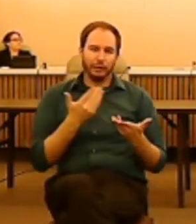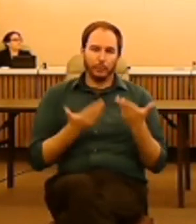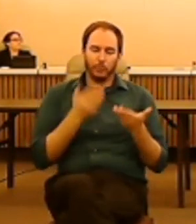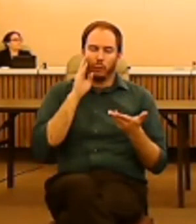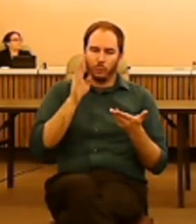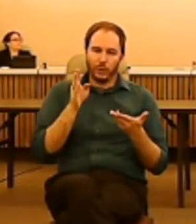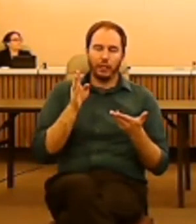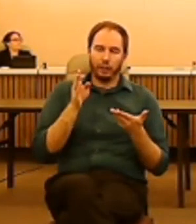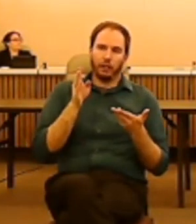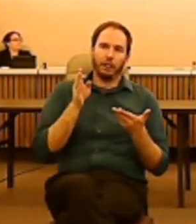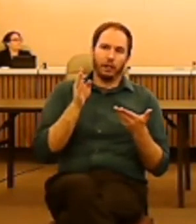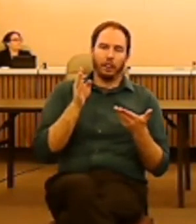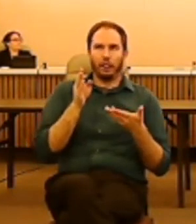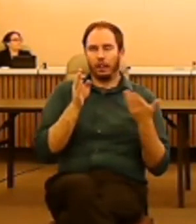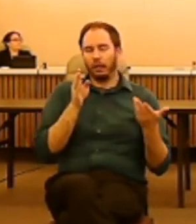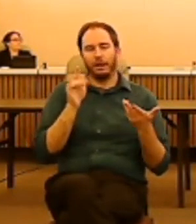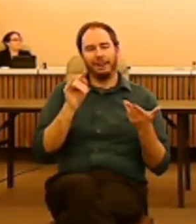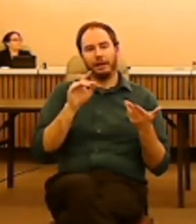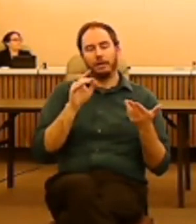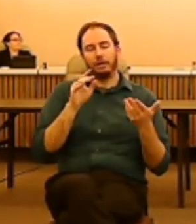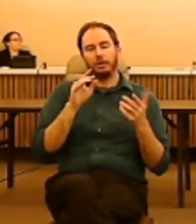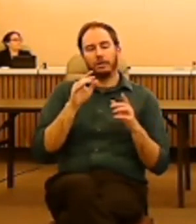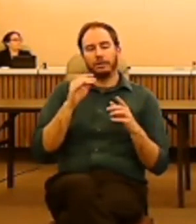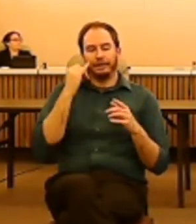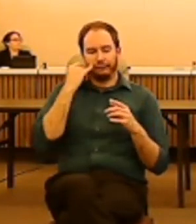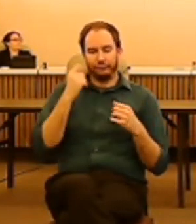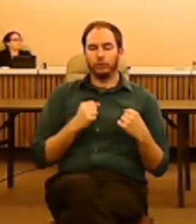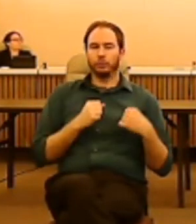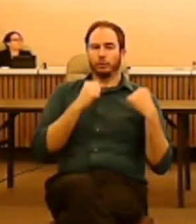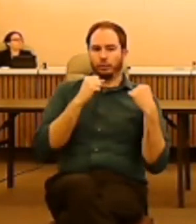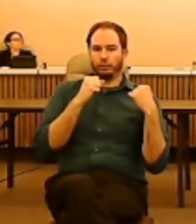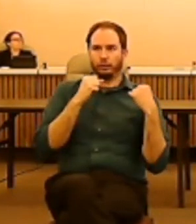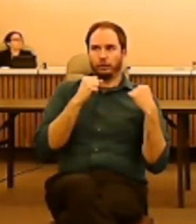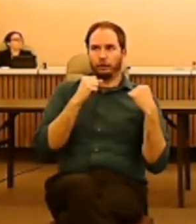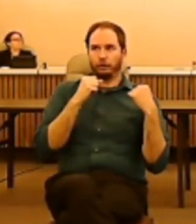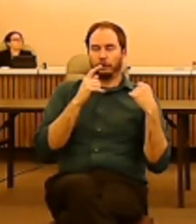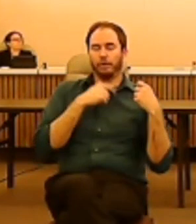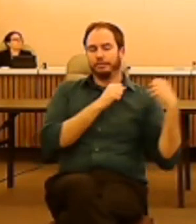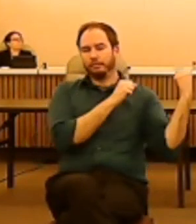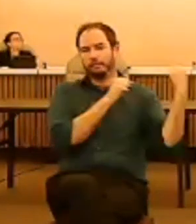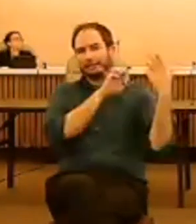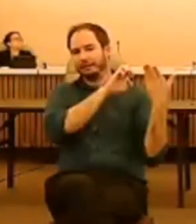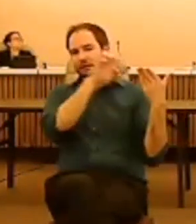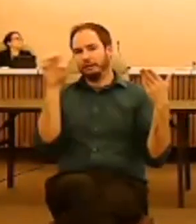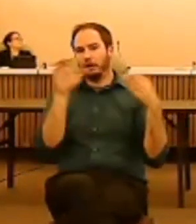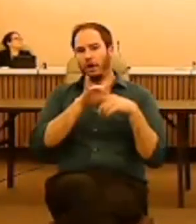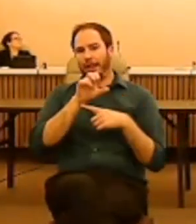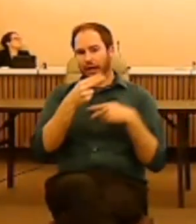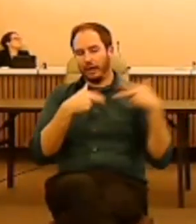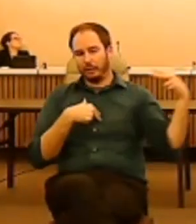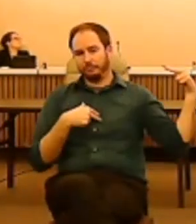be the eastbound right turn. So as you're coming eastbound on Lehigh